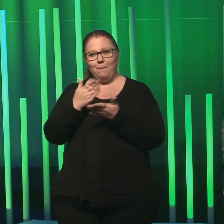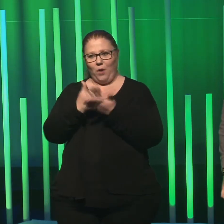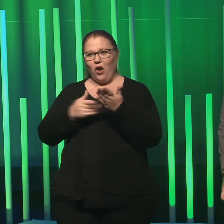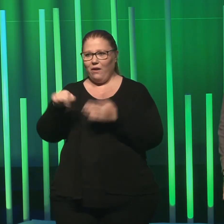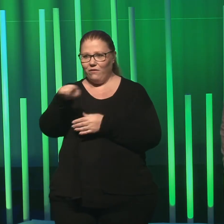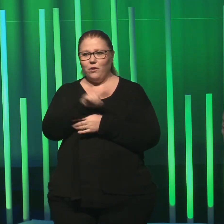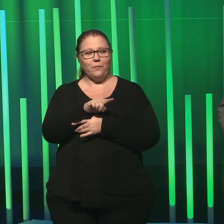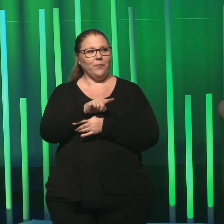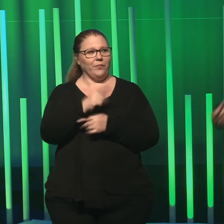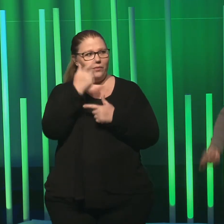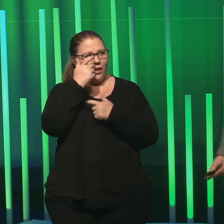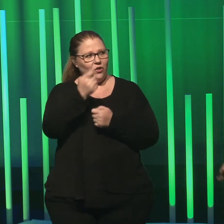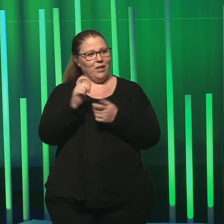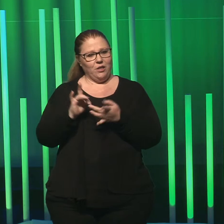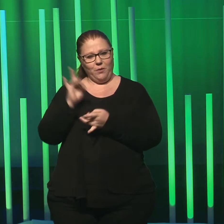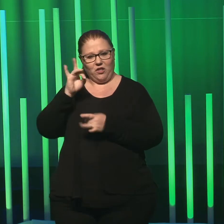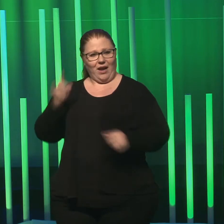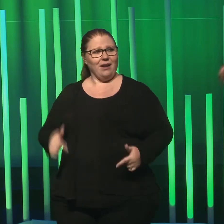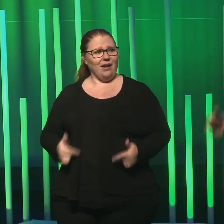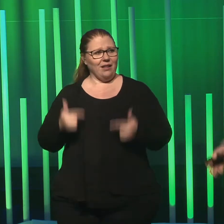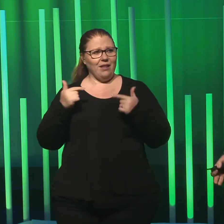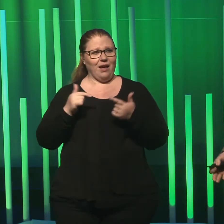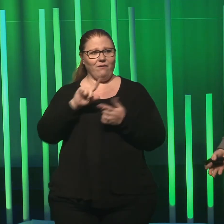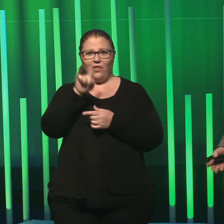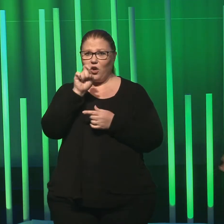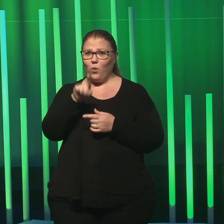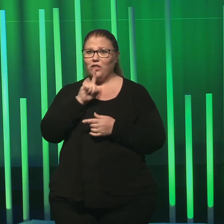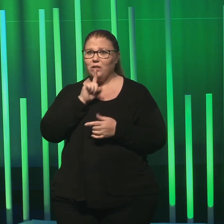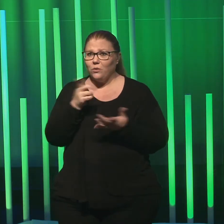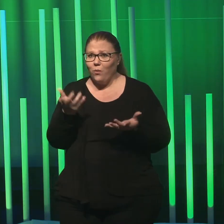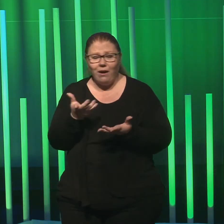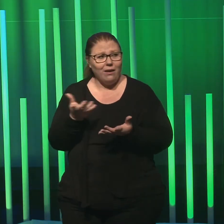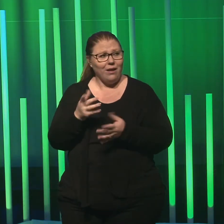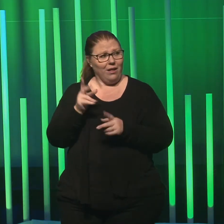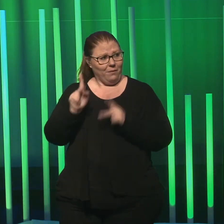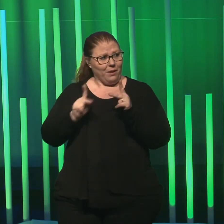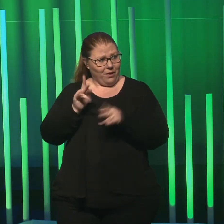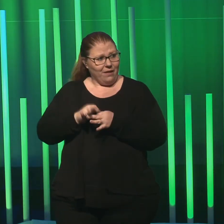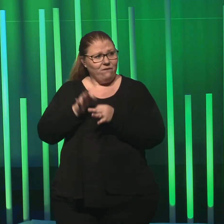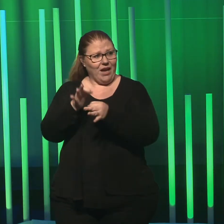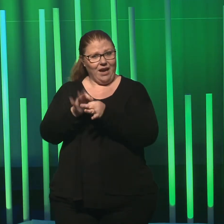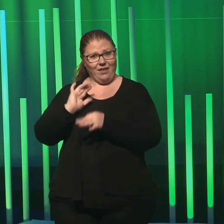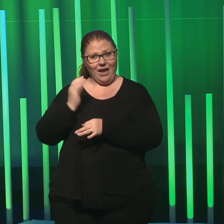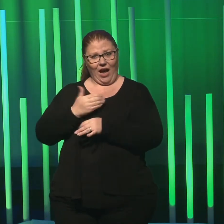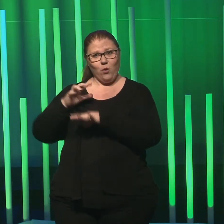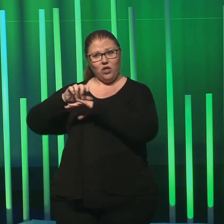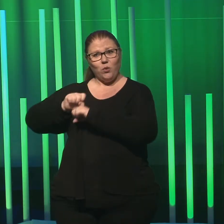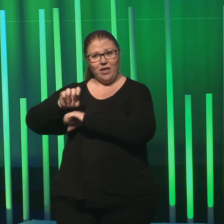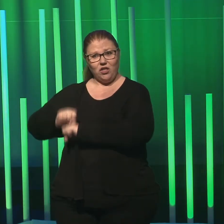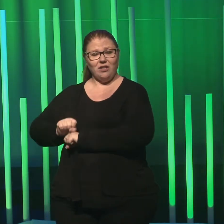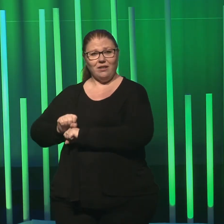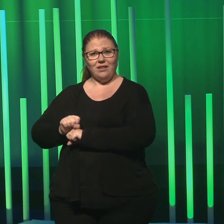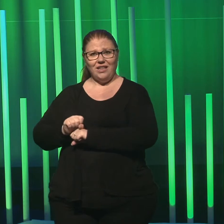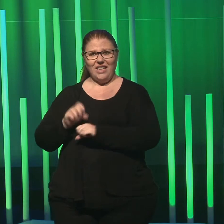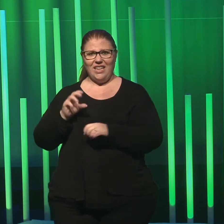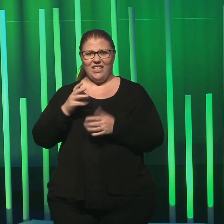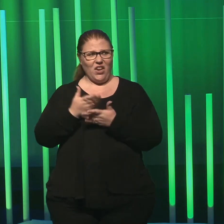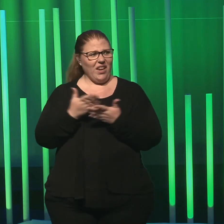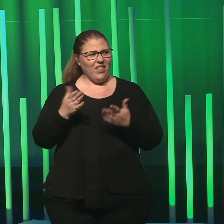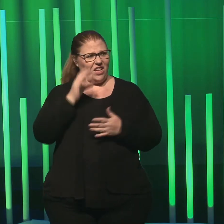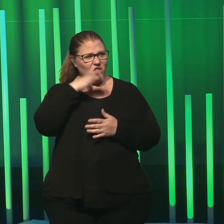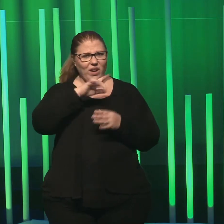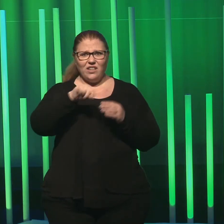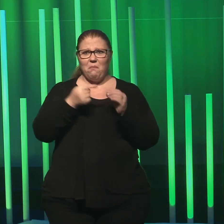in spirituality and life, and the question becomes, like, as people of faith, especially in our tradition, is there really anything funny or